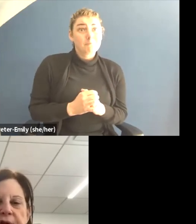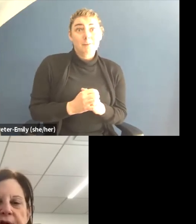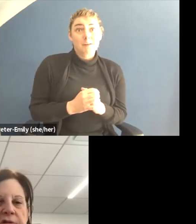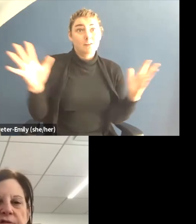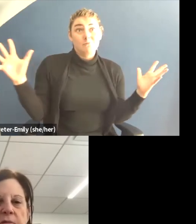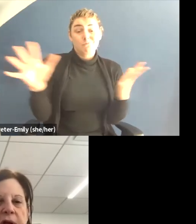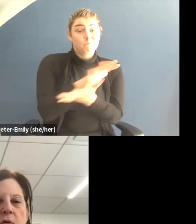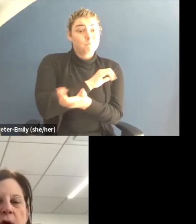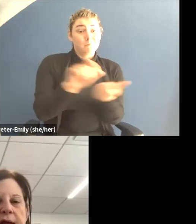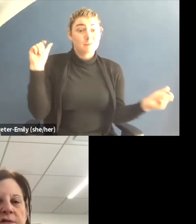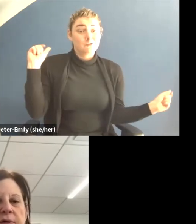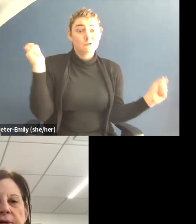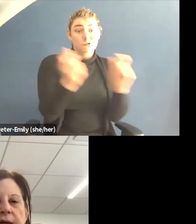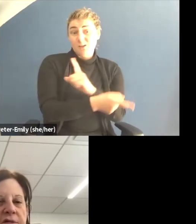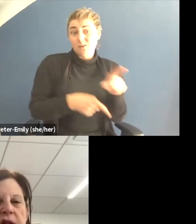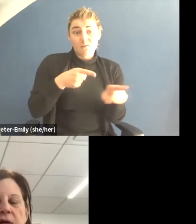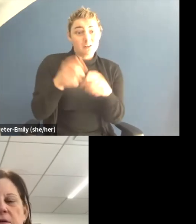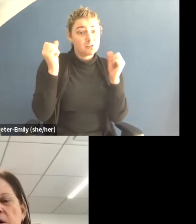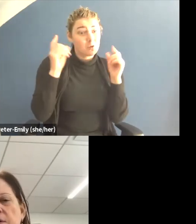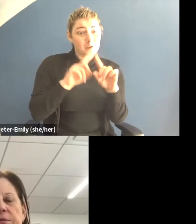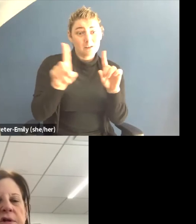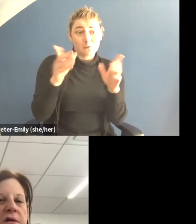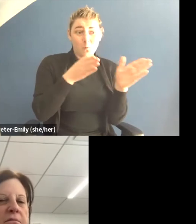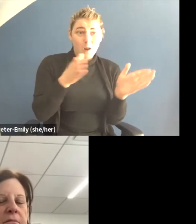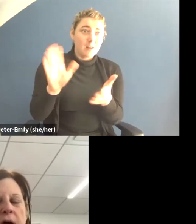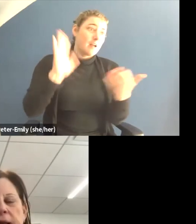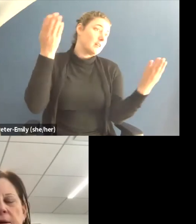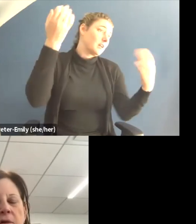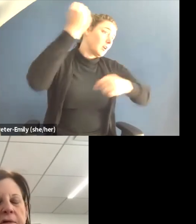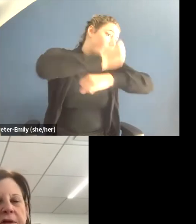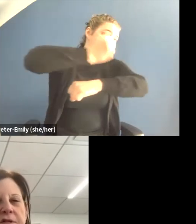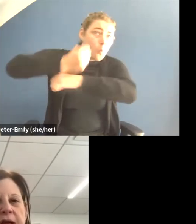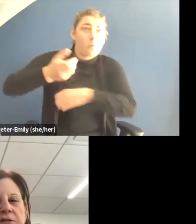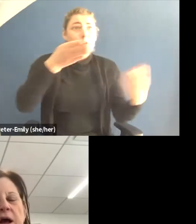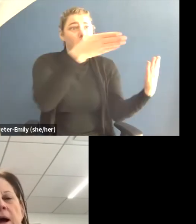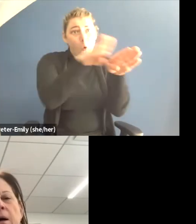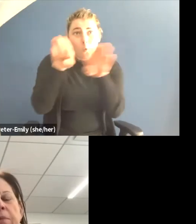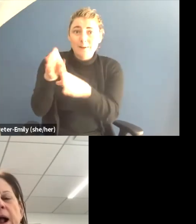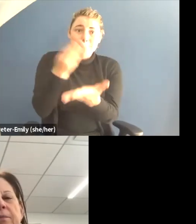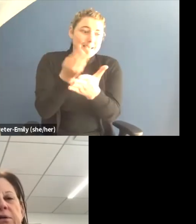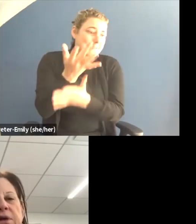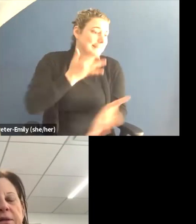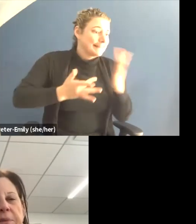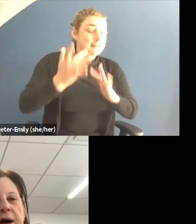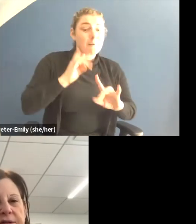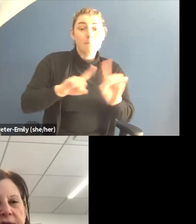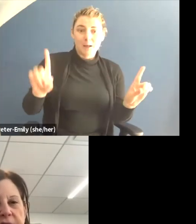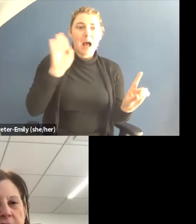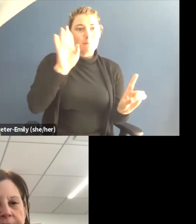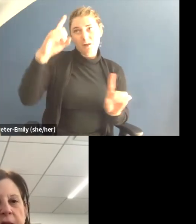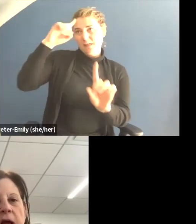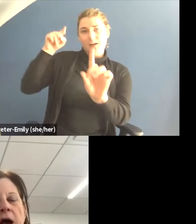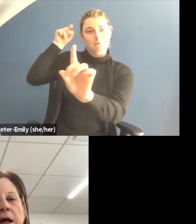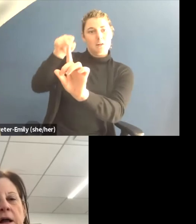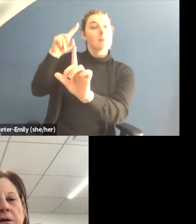the field in so many ways, with having to stay closed and money and all of these things. But I'm going to take the positive